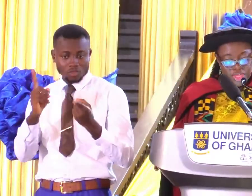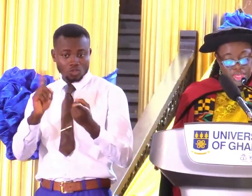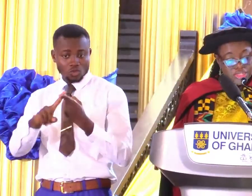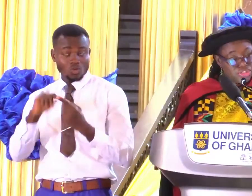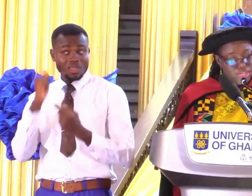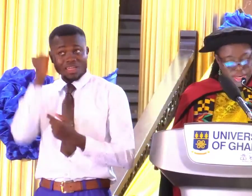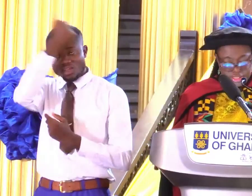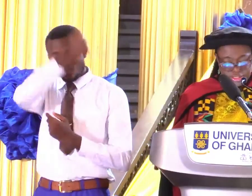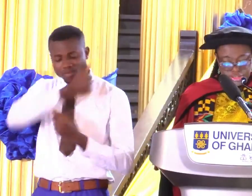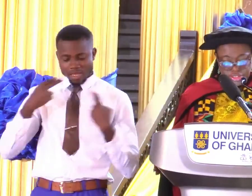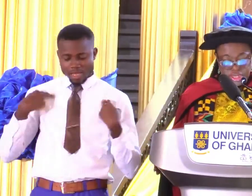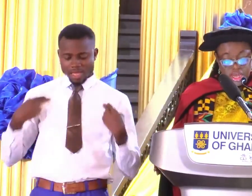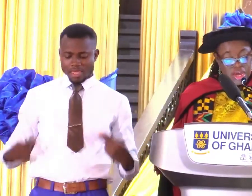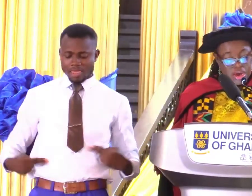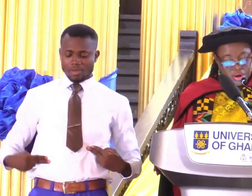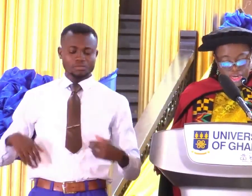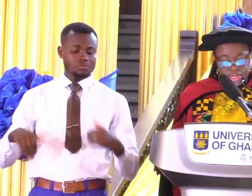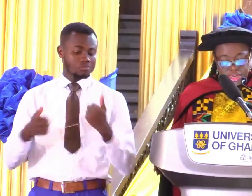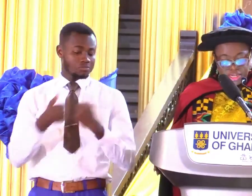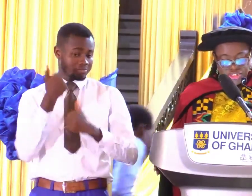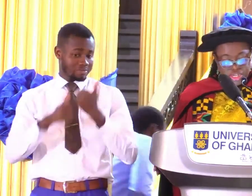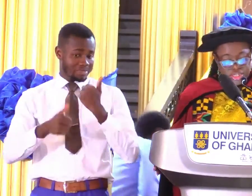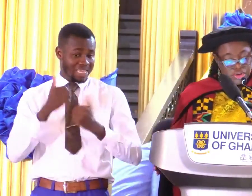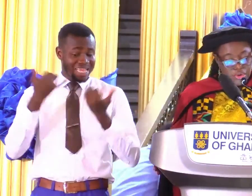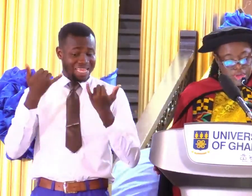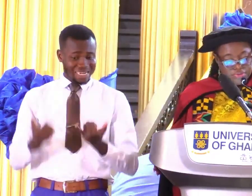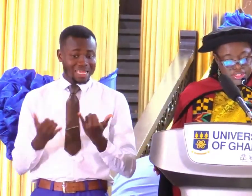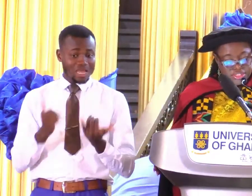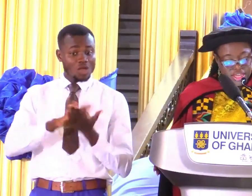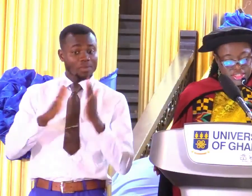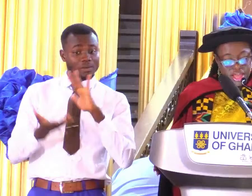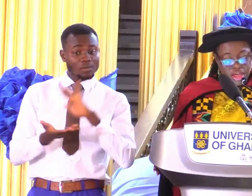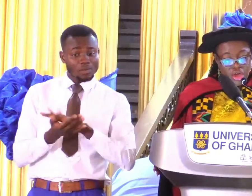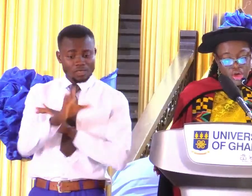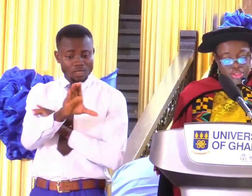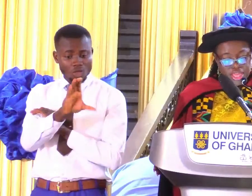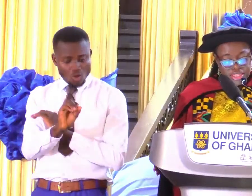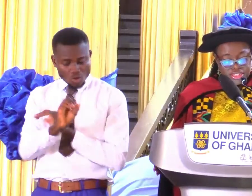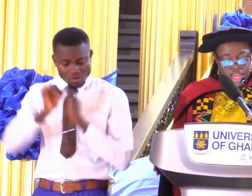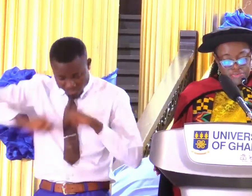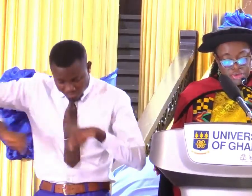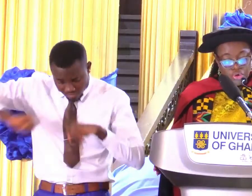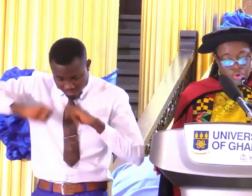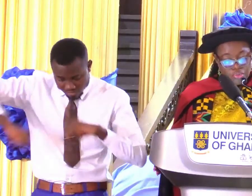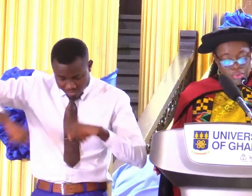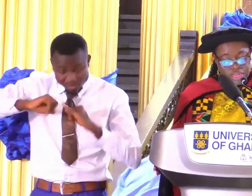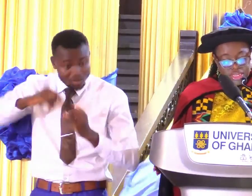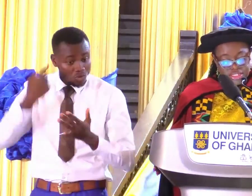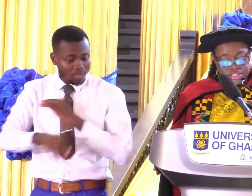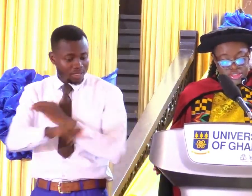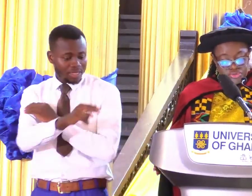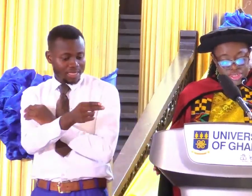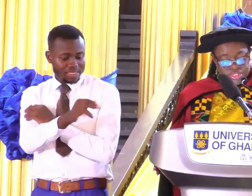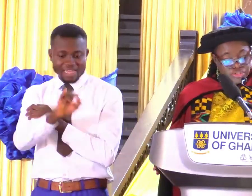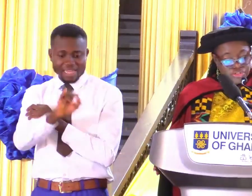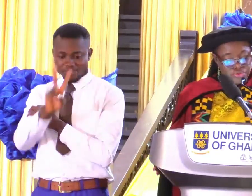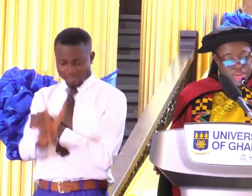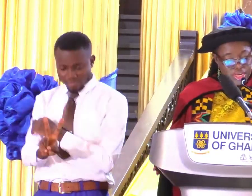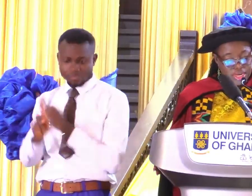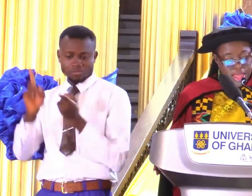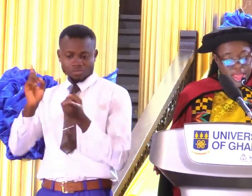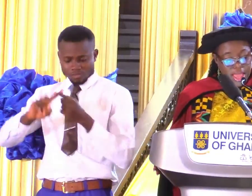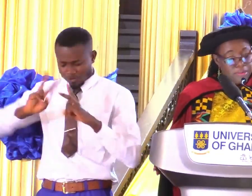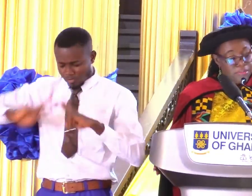health challenges. Currently, she is a co-investigator on the HIV comorbidities research